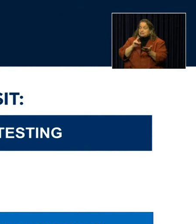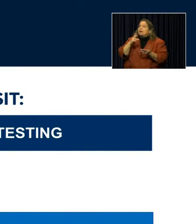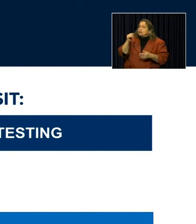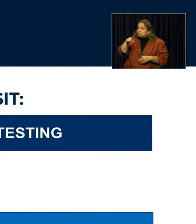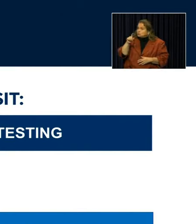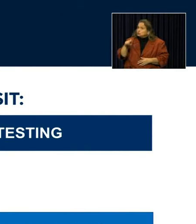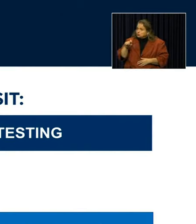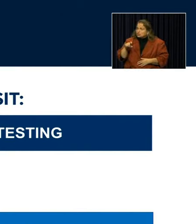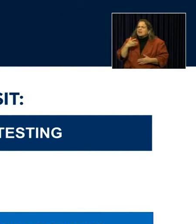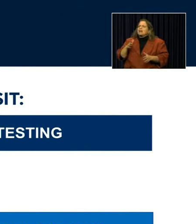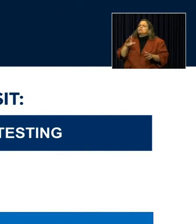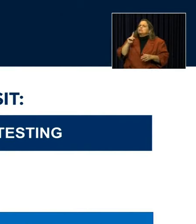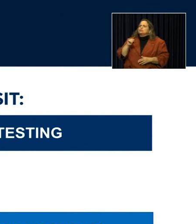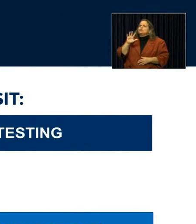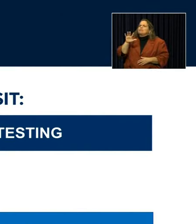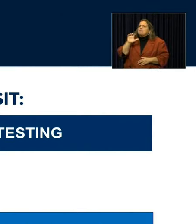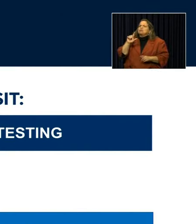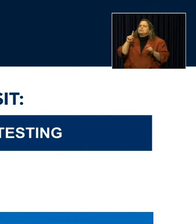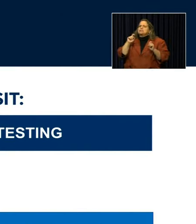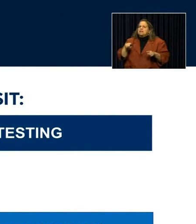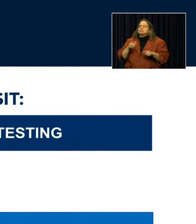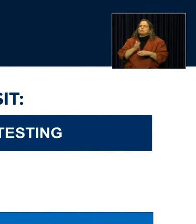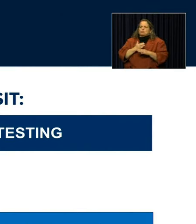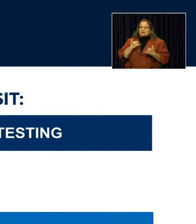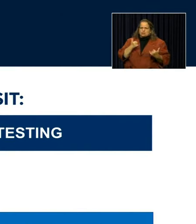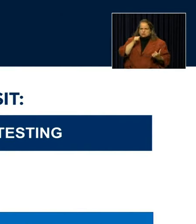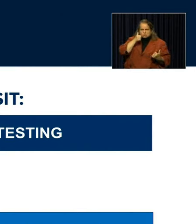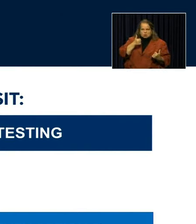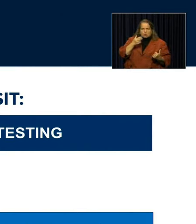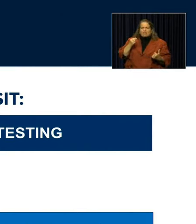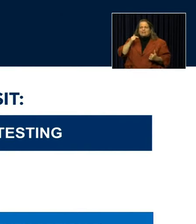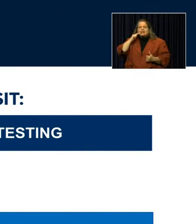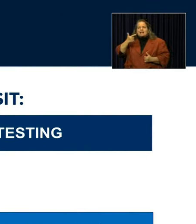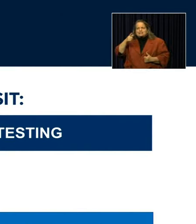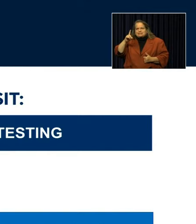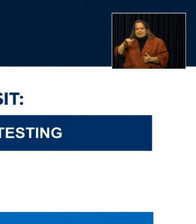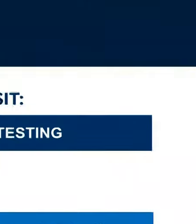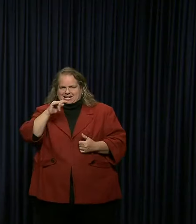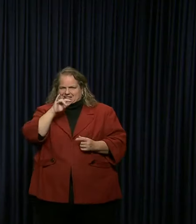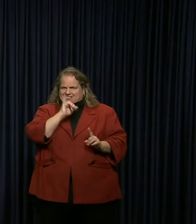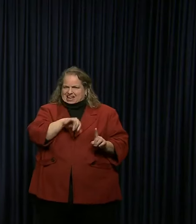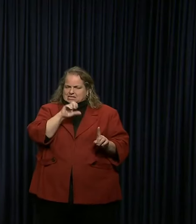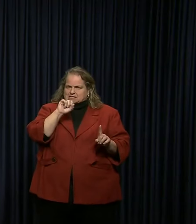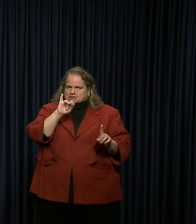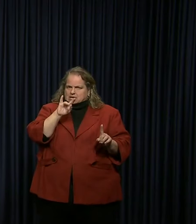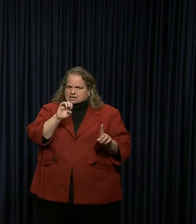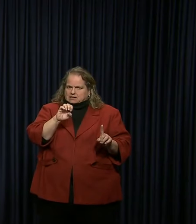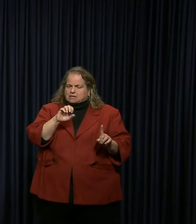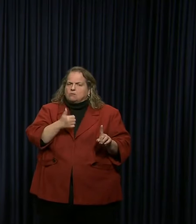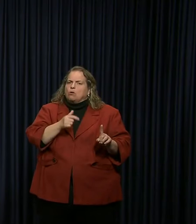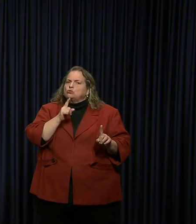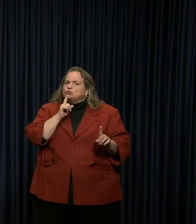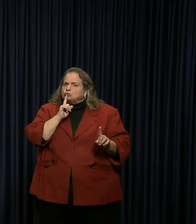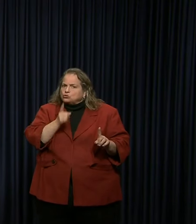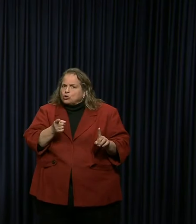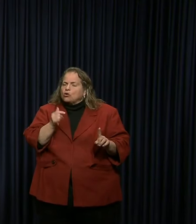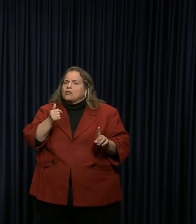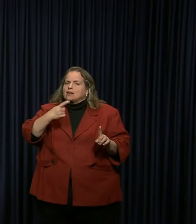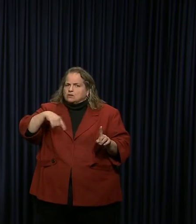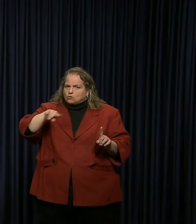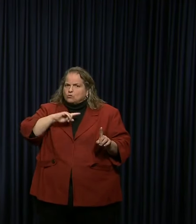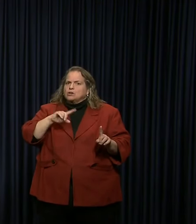do 500 tests between tomorrow and the next day at this site. Let's make sure that we